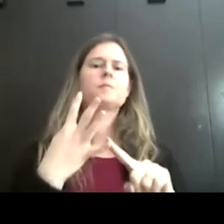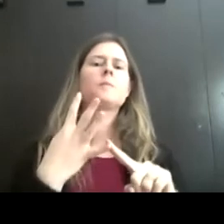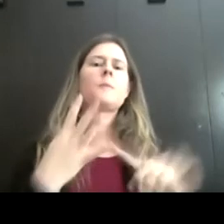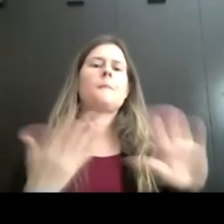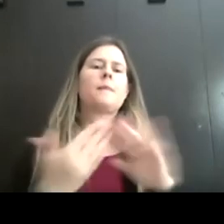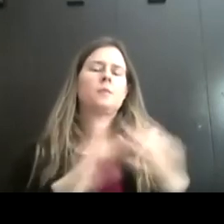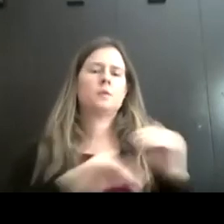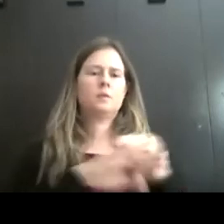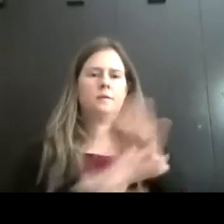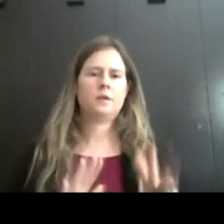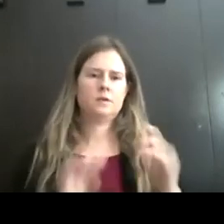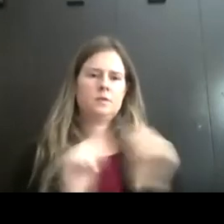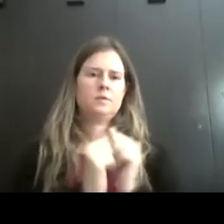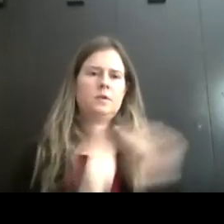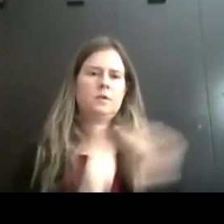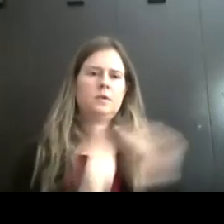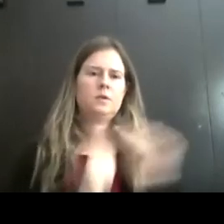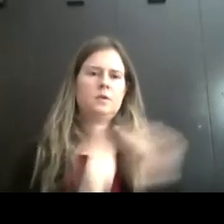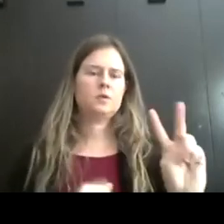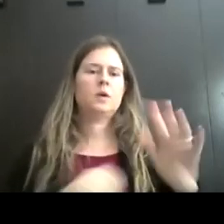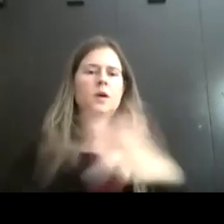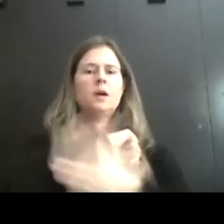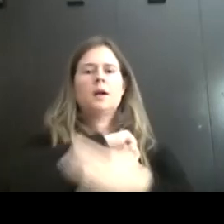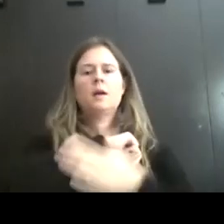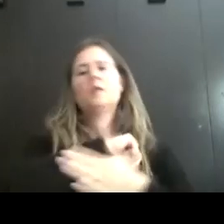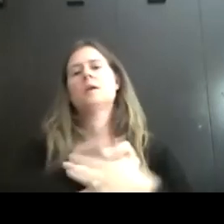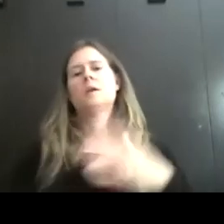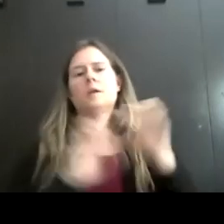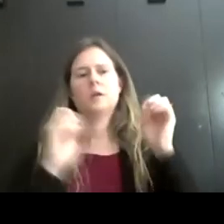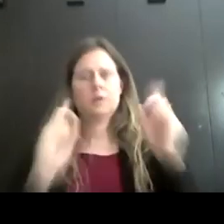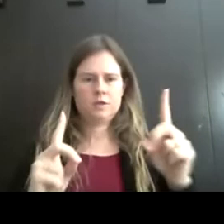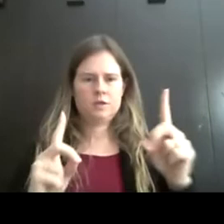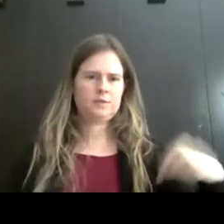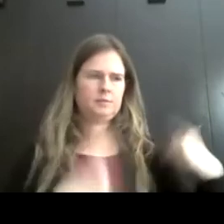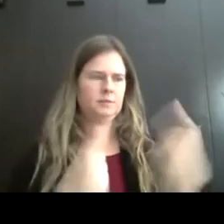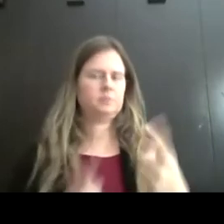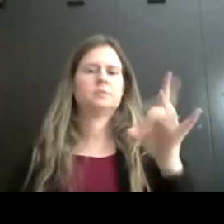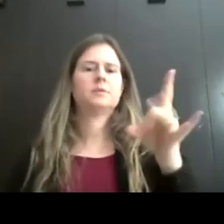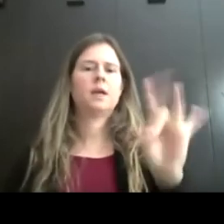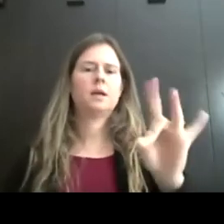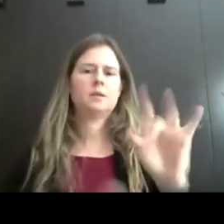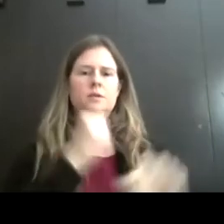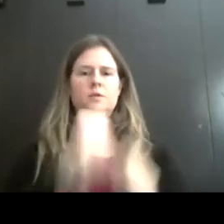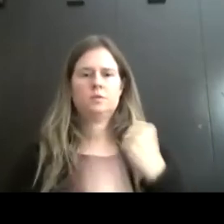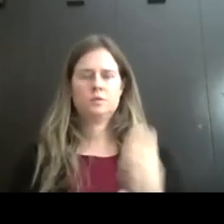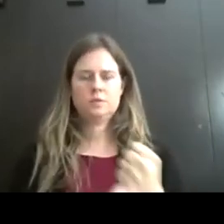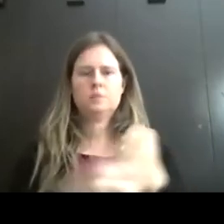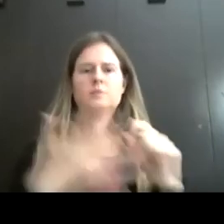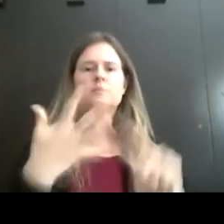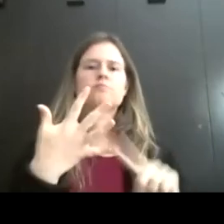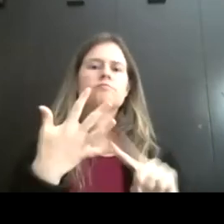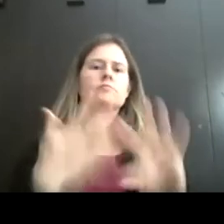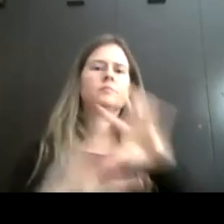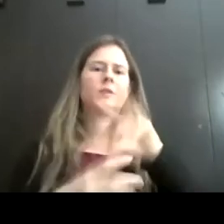County Indian Education Consortium for over 18 years, and he's currently a member of the